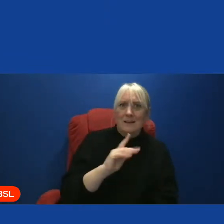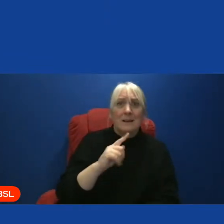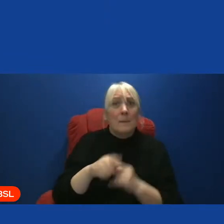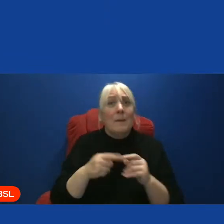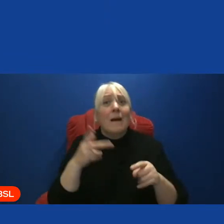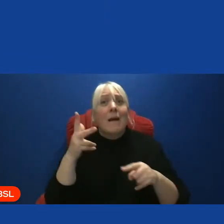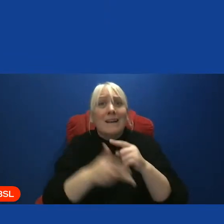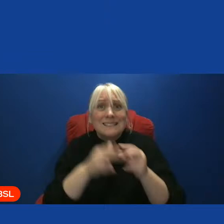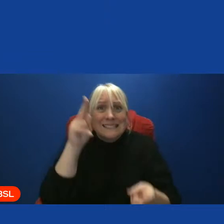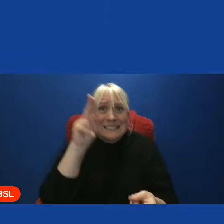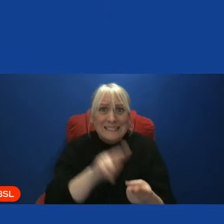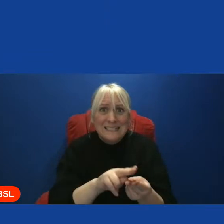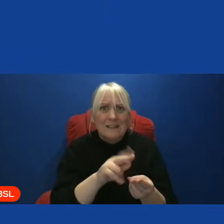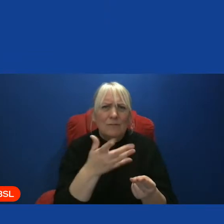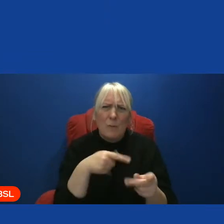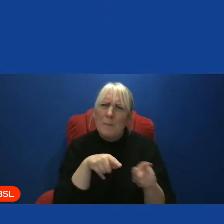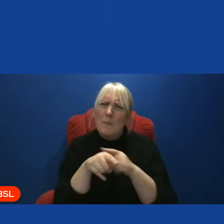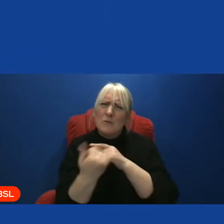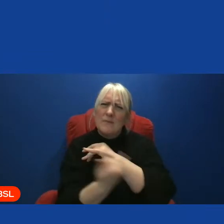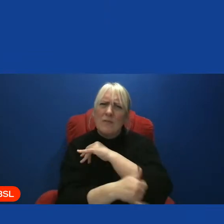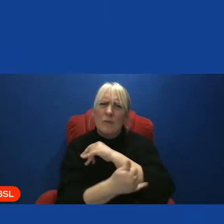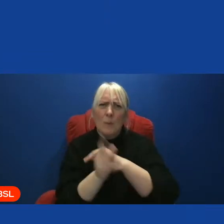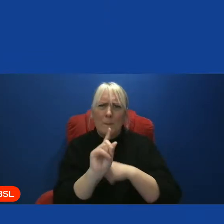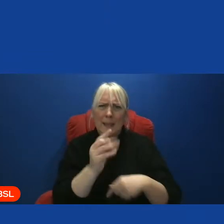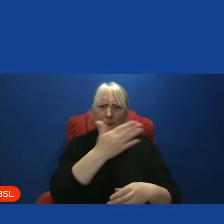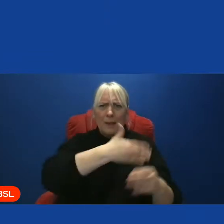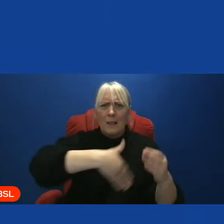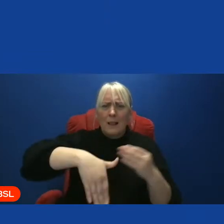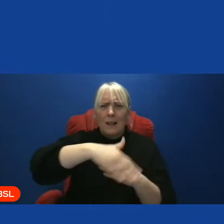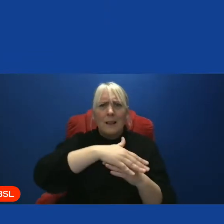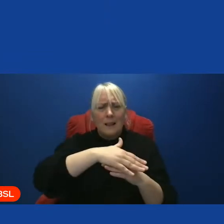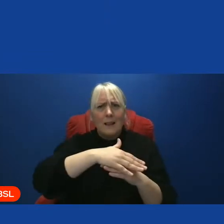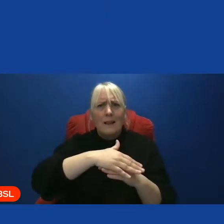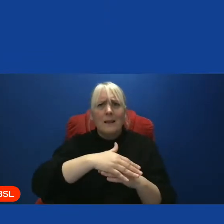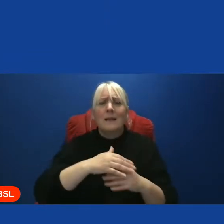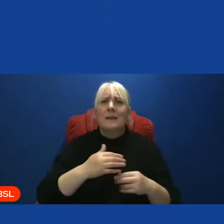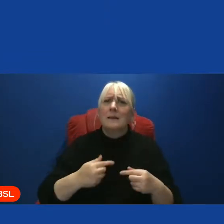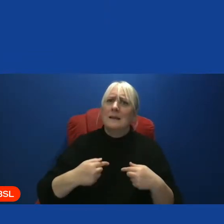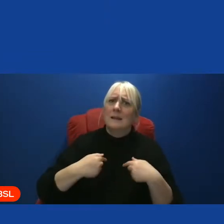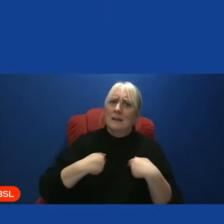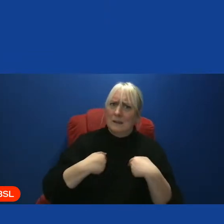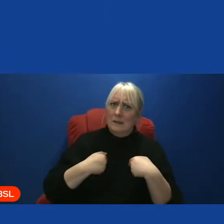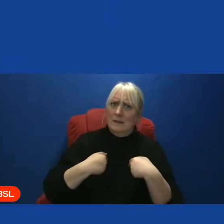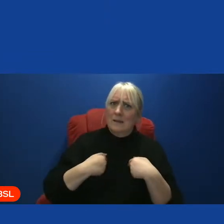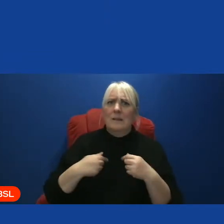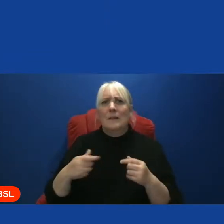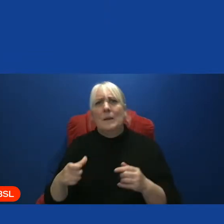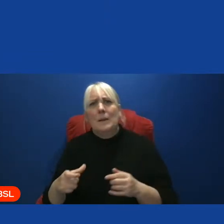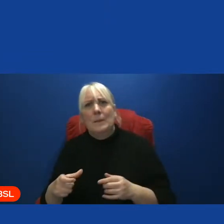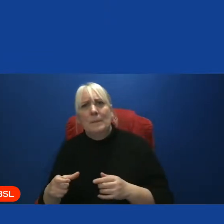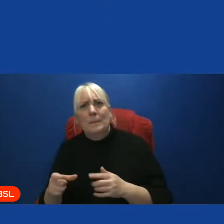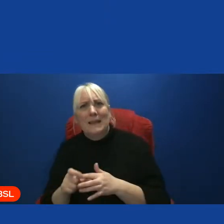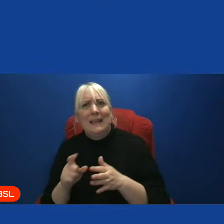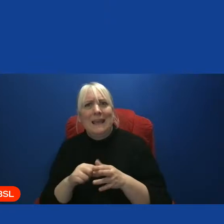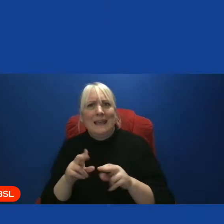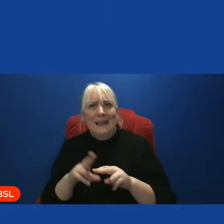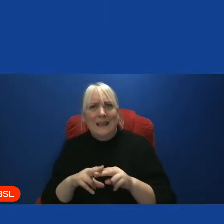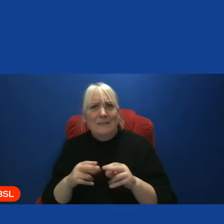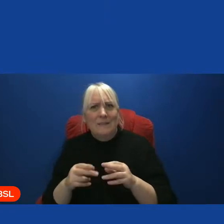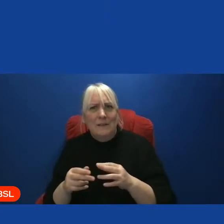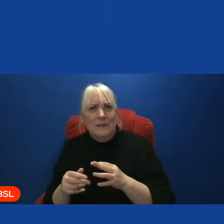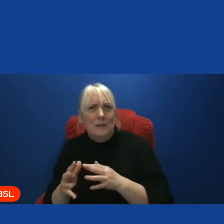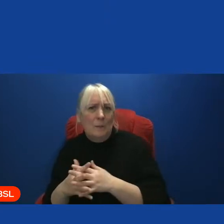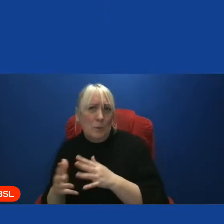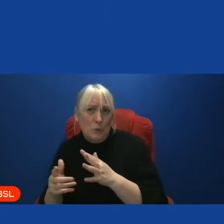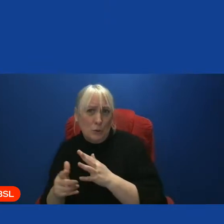of the most vulnerable people in our society. And the BFAWU stands in absolute solidarity with disabled people who are being targeted